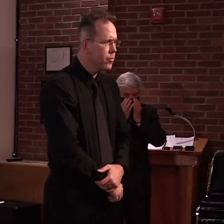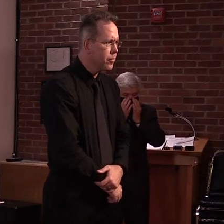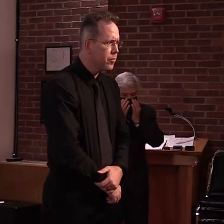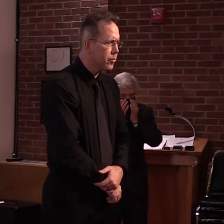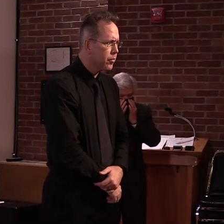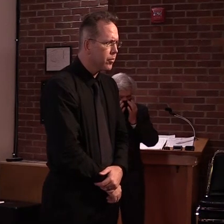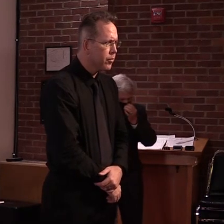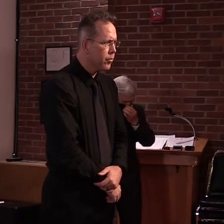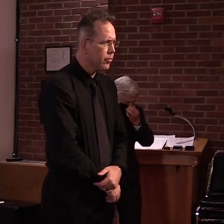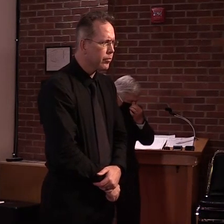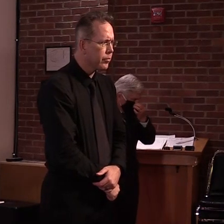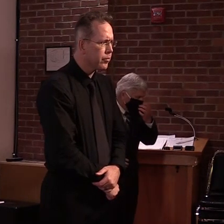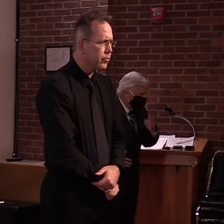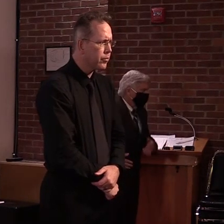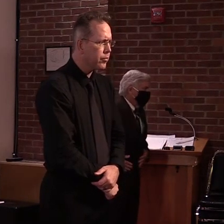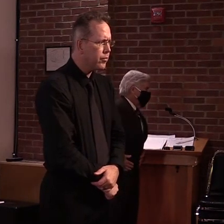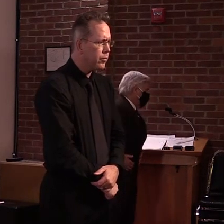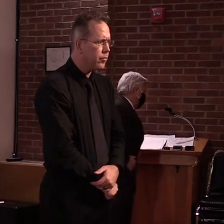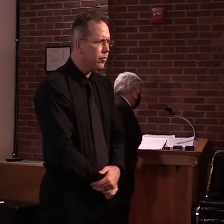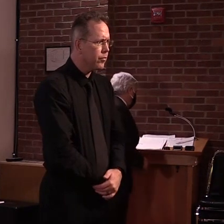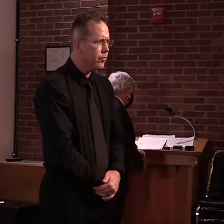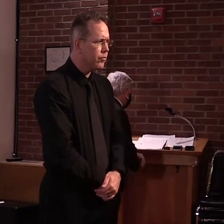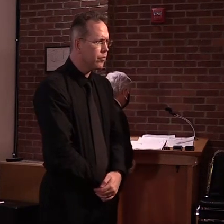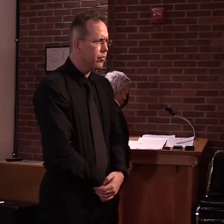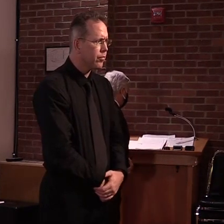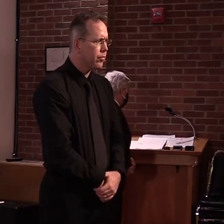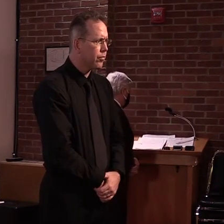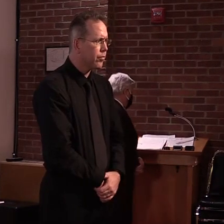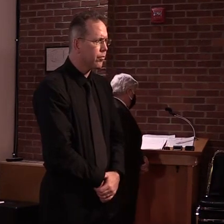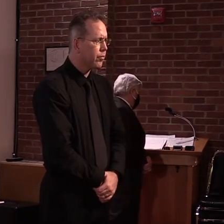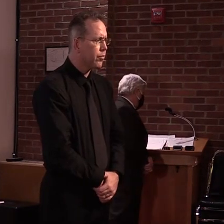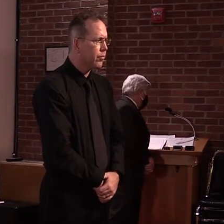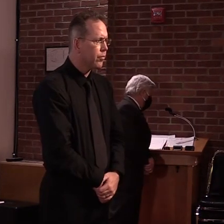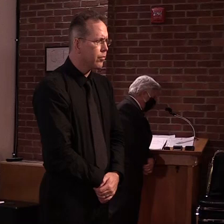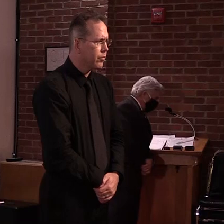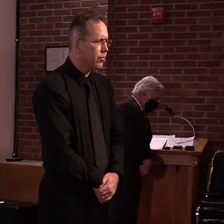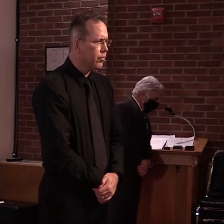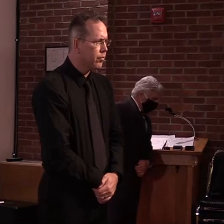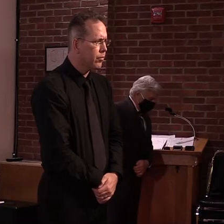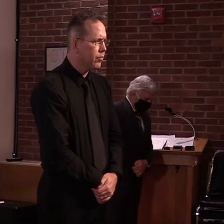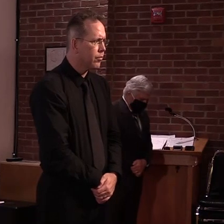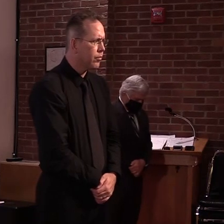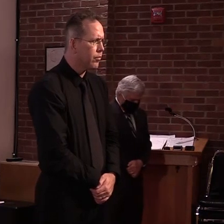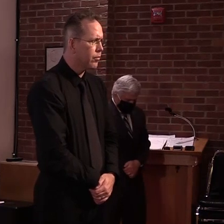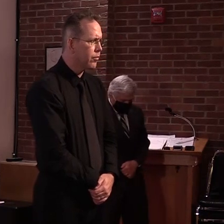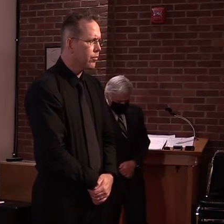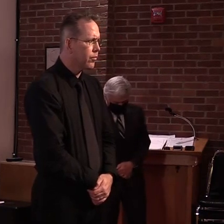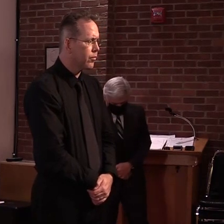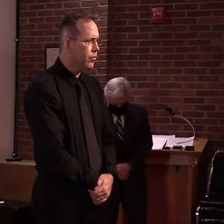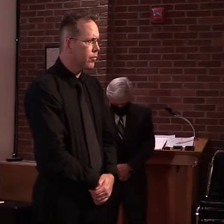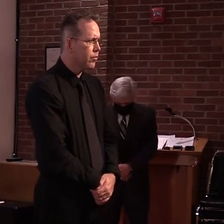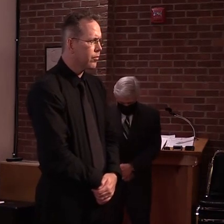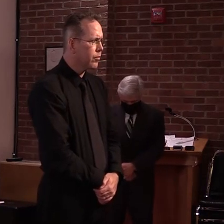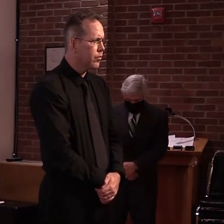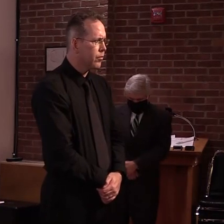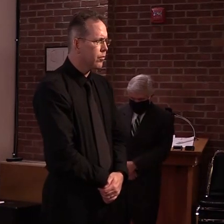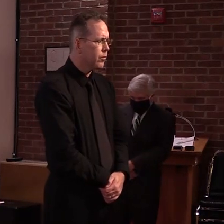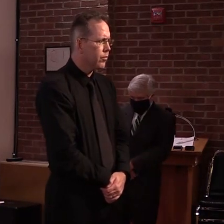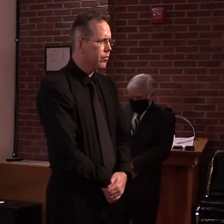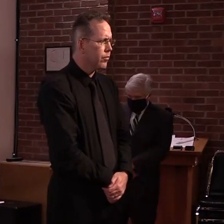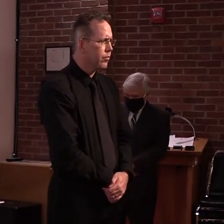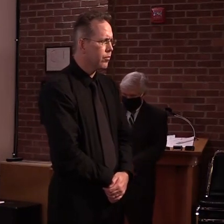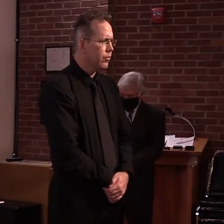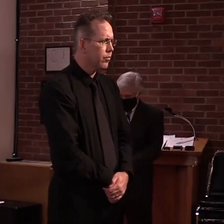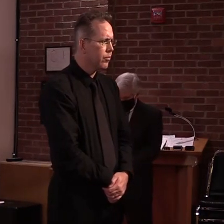loans, does come out, how is that money going to be allocated? Is there going to be an emphasis on getting the money to